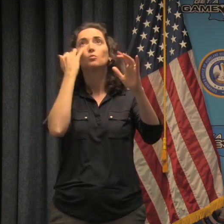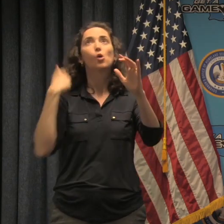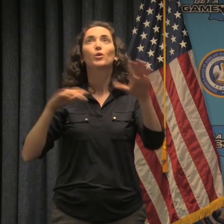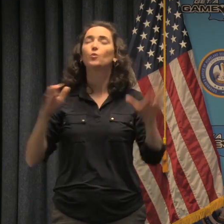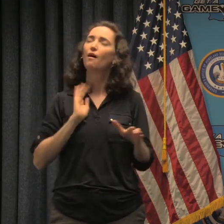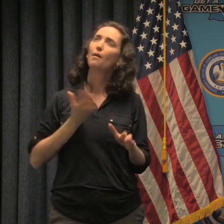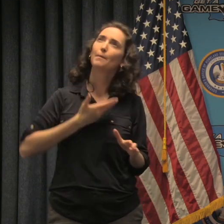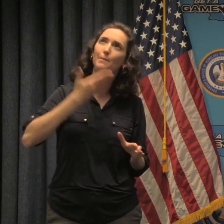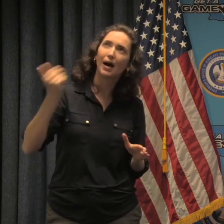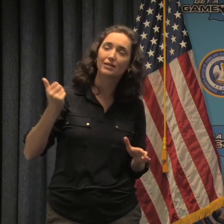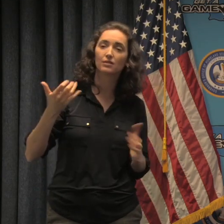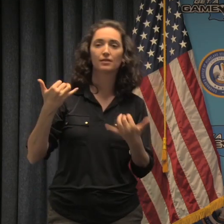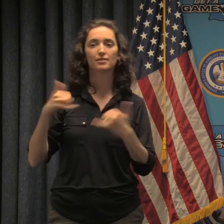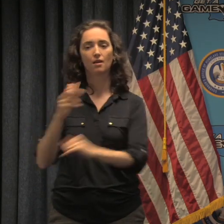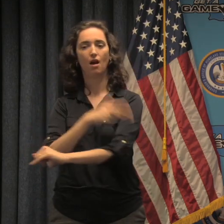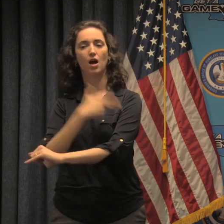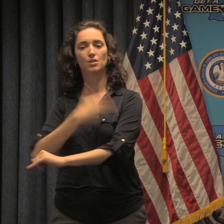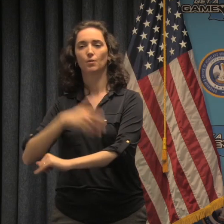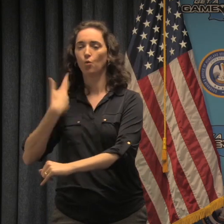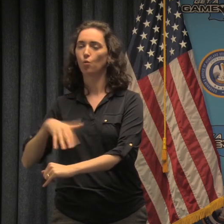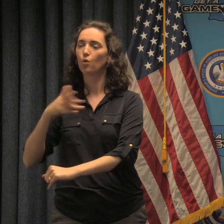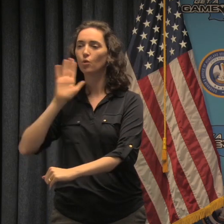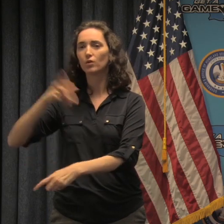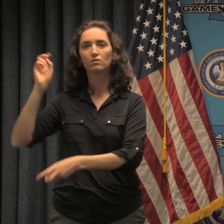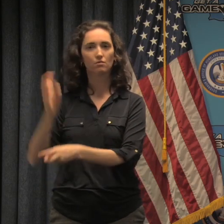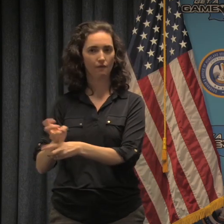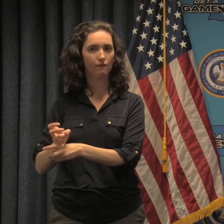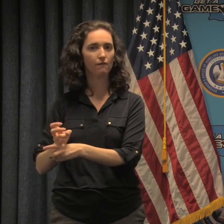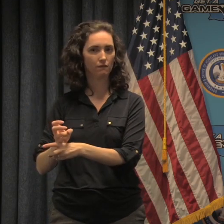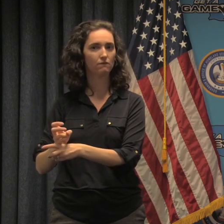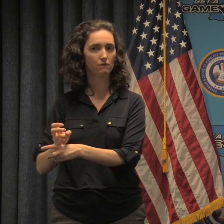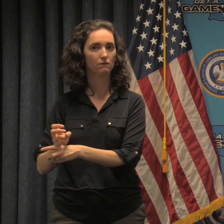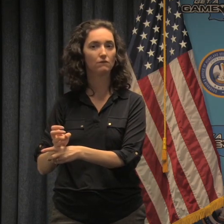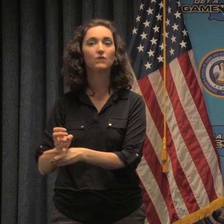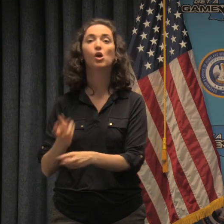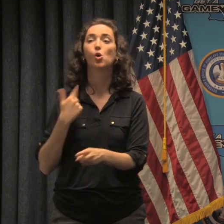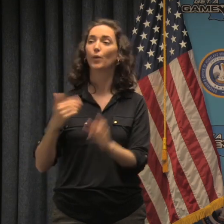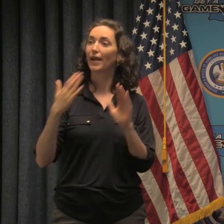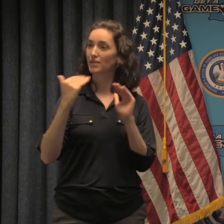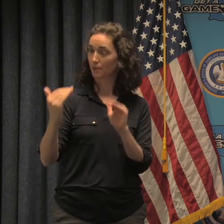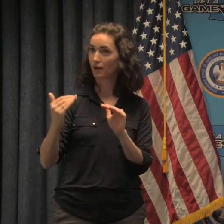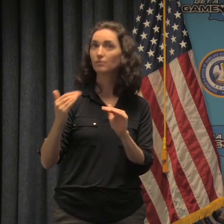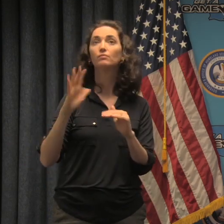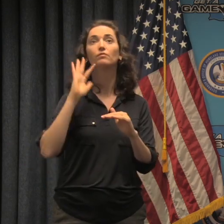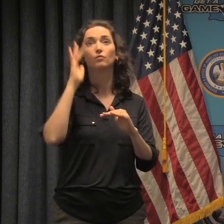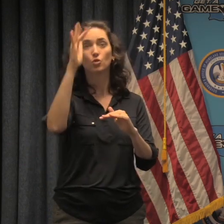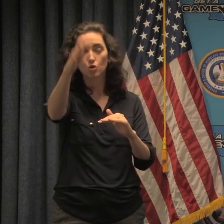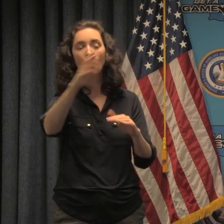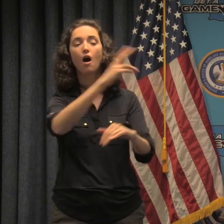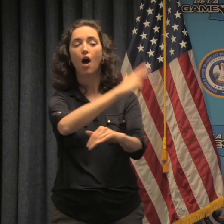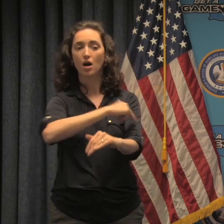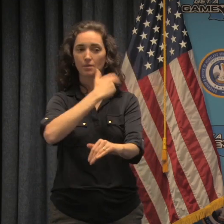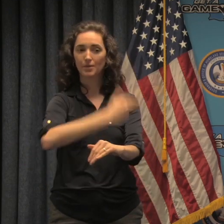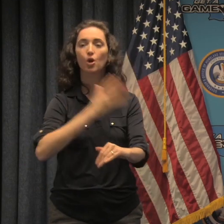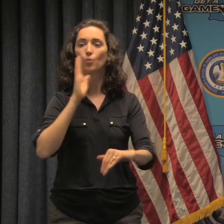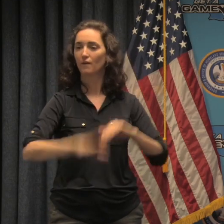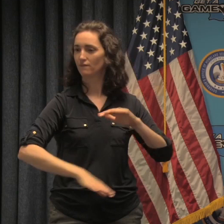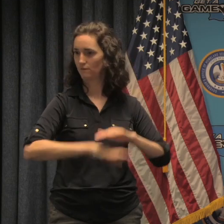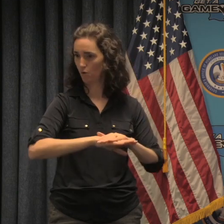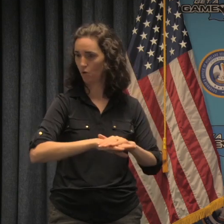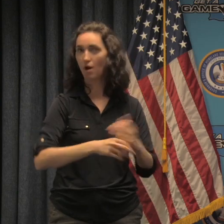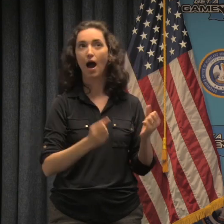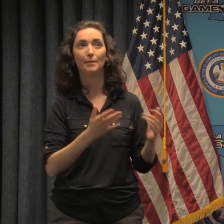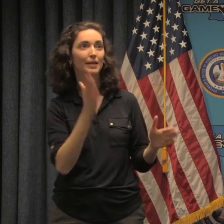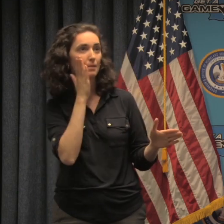hospitals. And we do expect that at some point we're going to exceed our capacity as it relates to beds and it relates